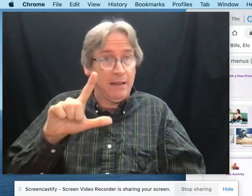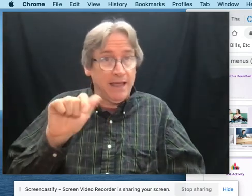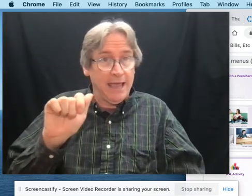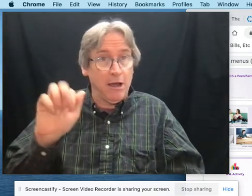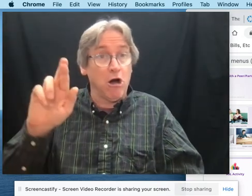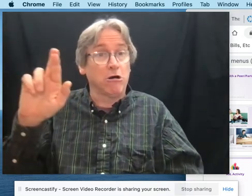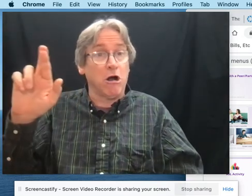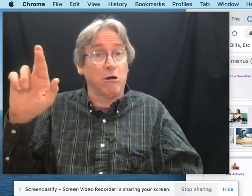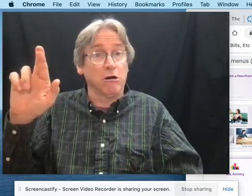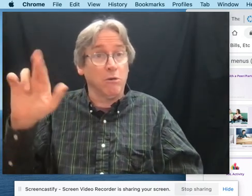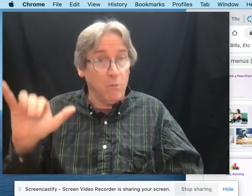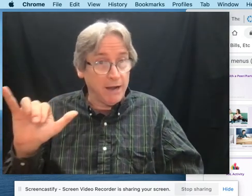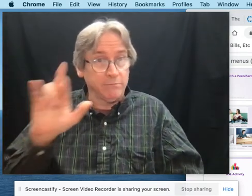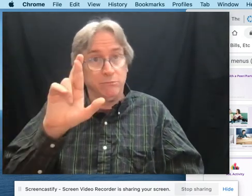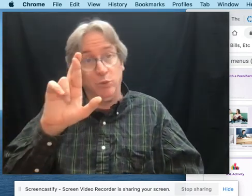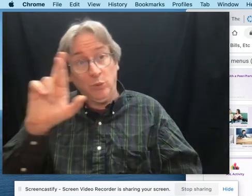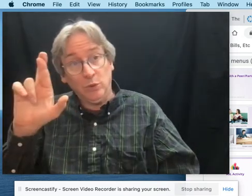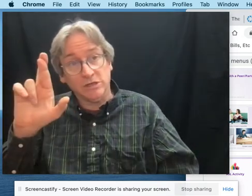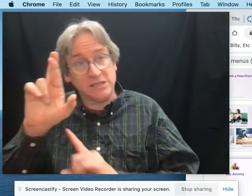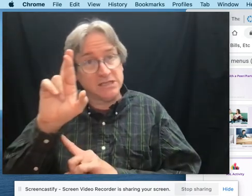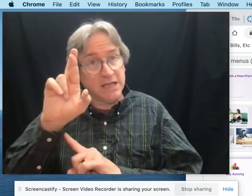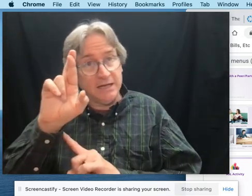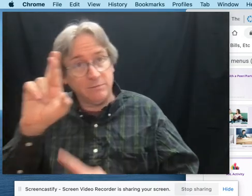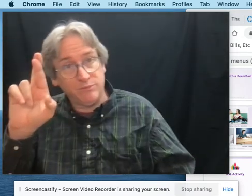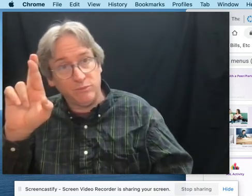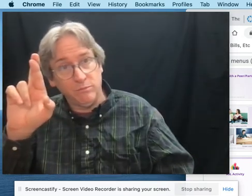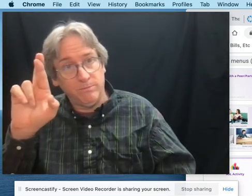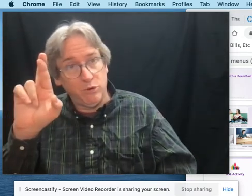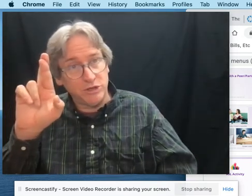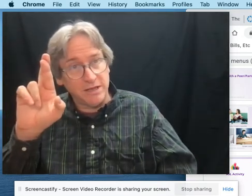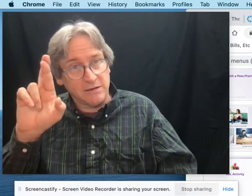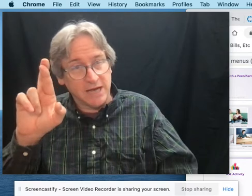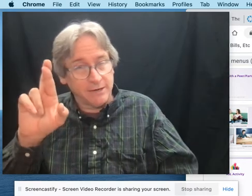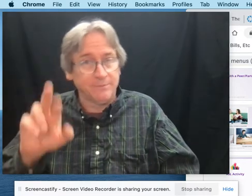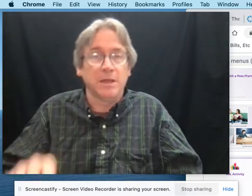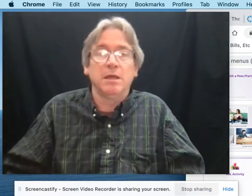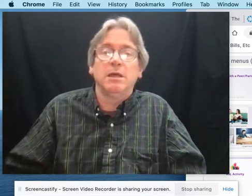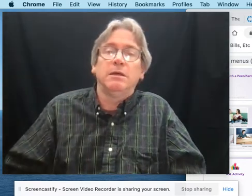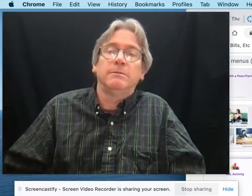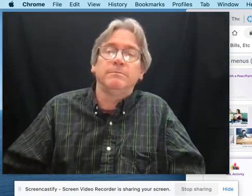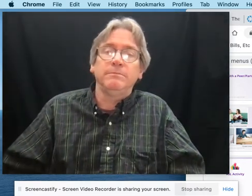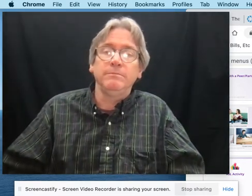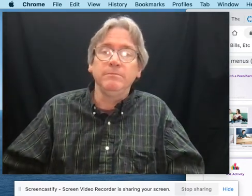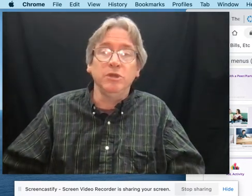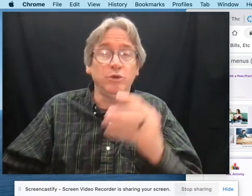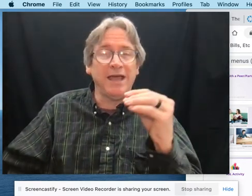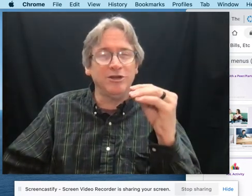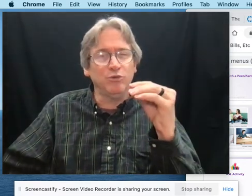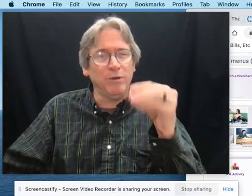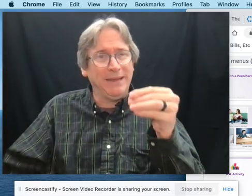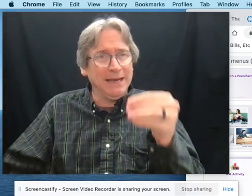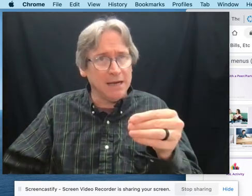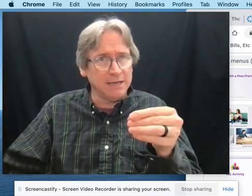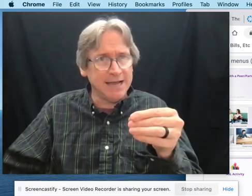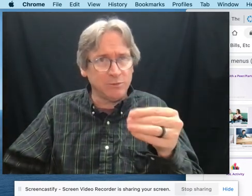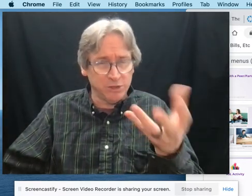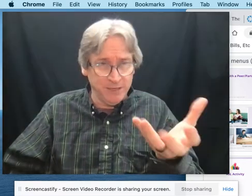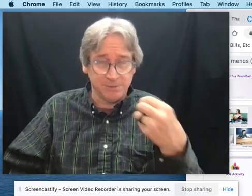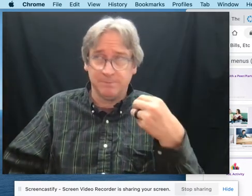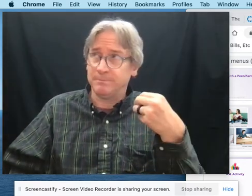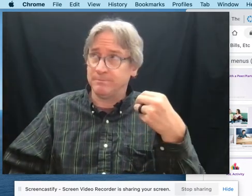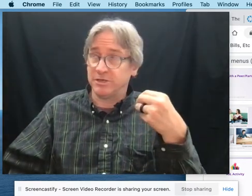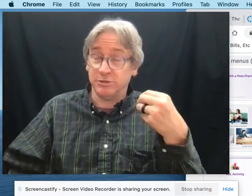name, L-A-R-R-Y. Just a slight push to the outside. You can do repeated contact,